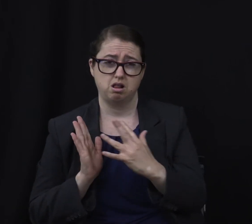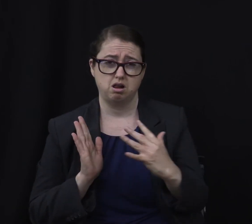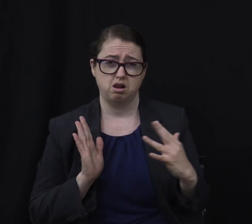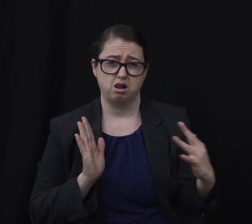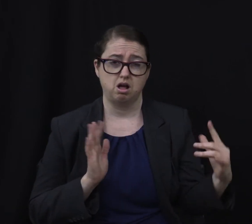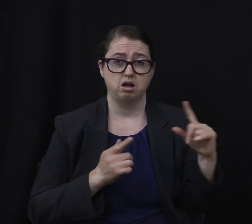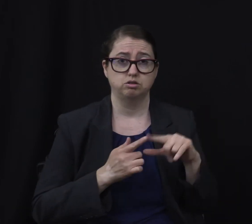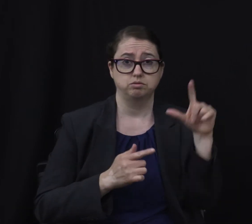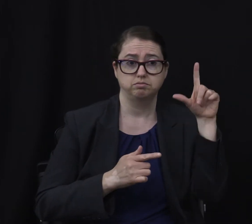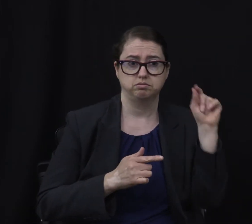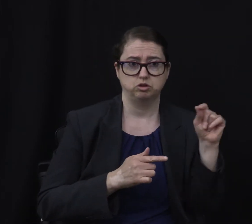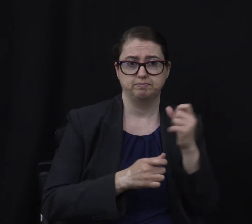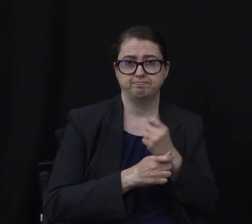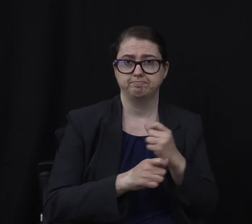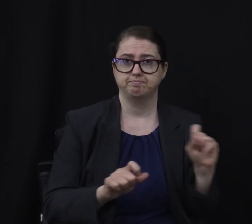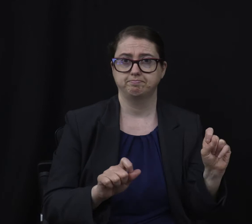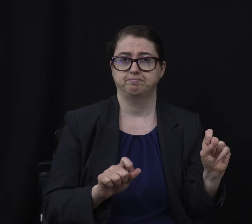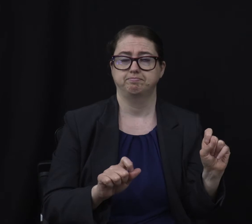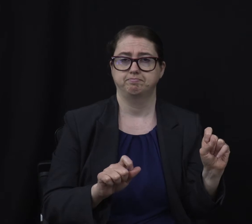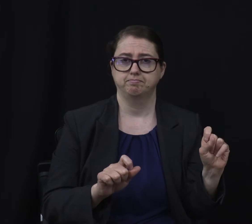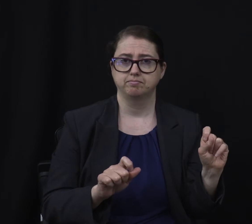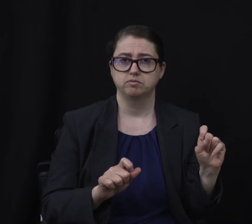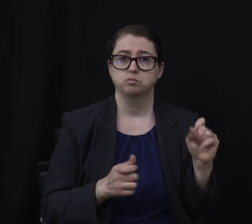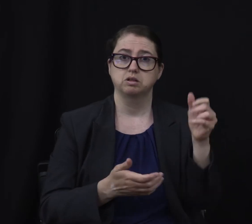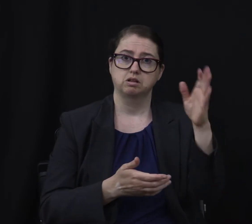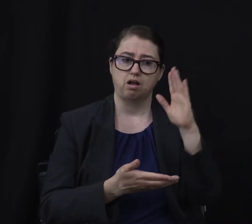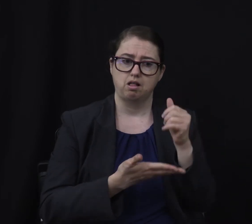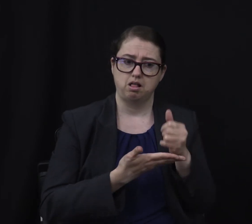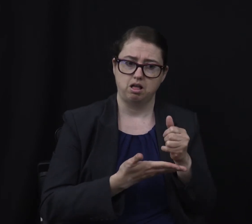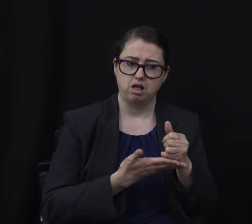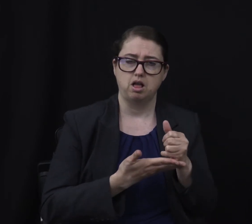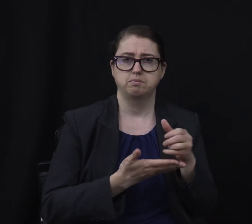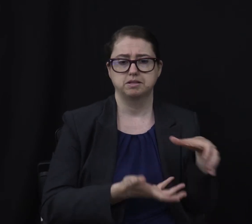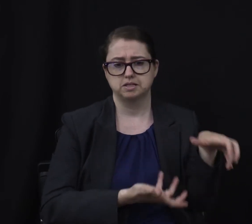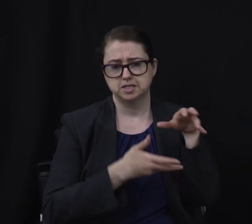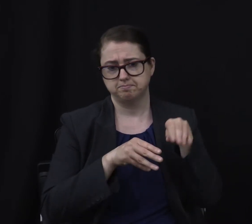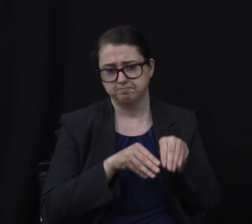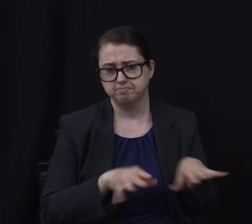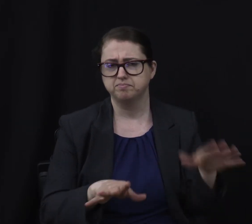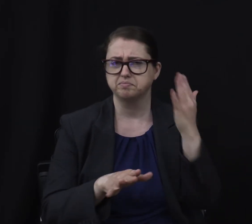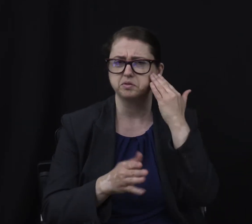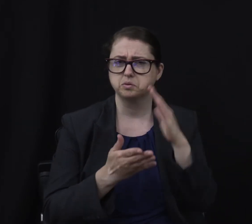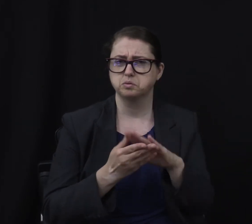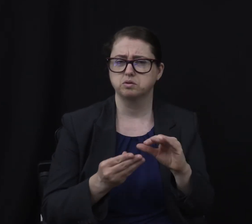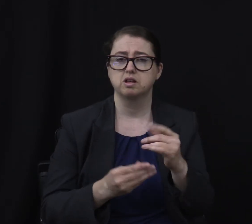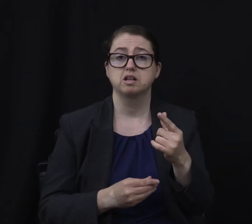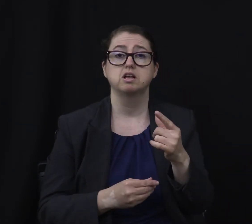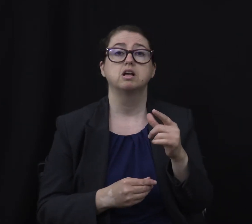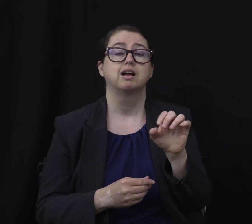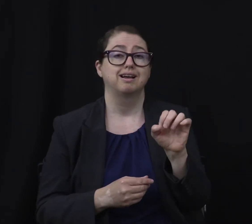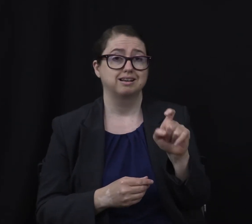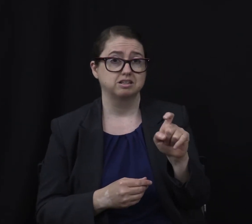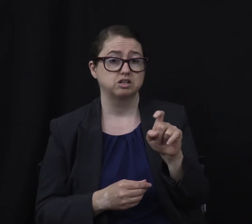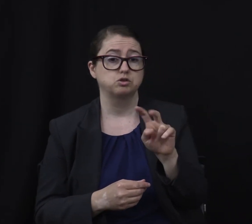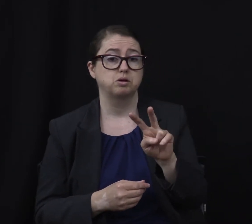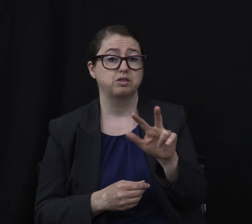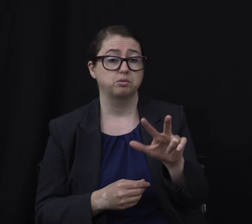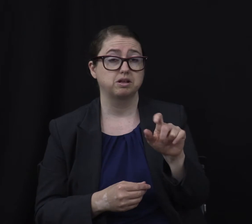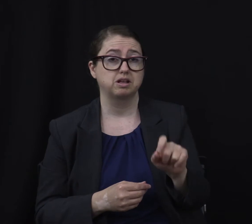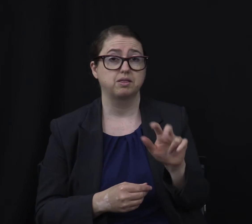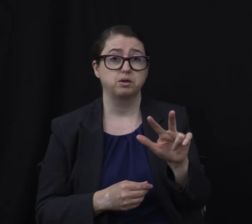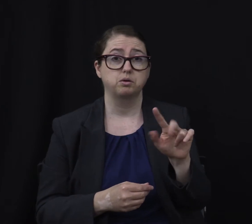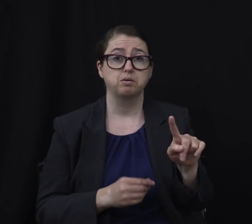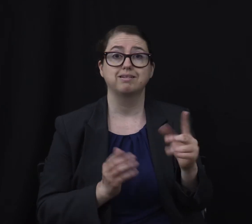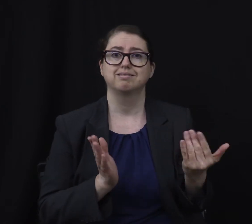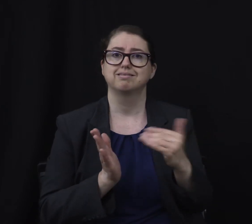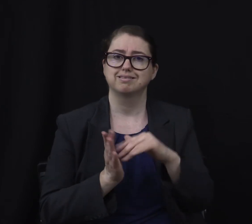with the help of God and the plagues. And again, you know the story. And in Exodus chapter 23 and verse 31, that promise is once again